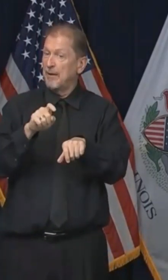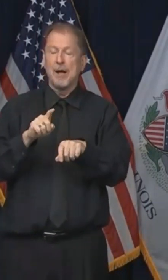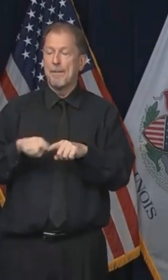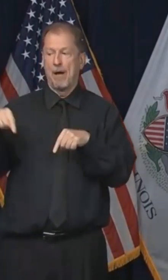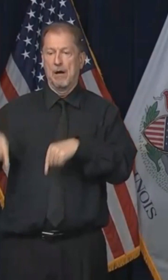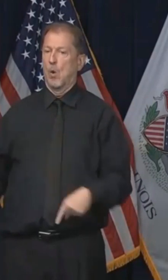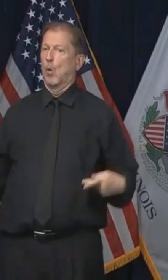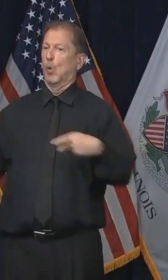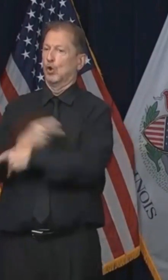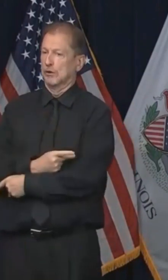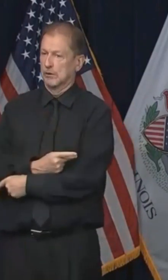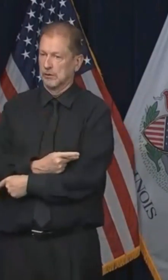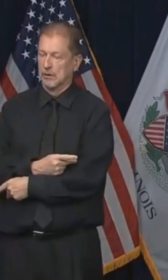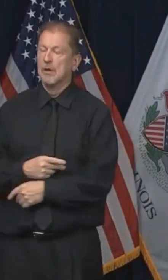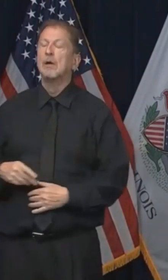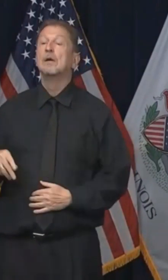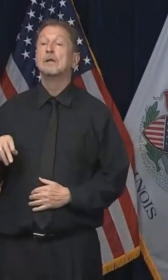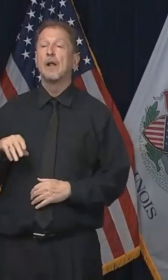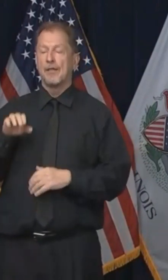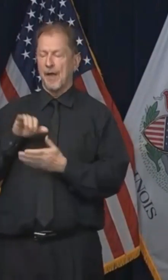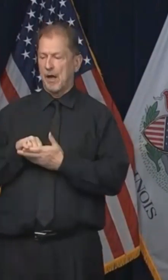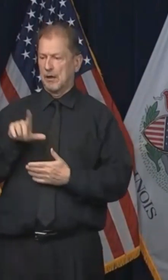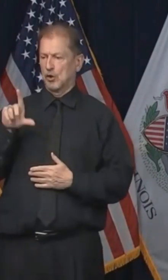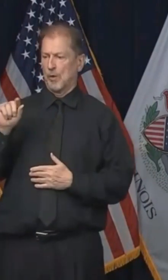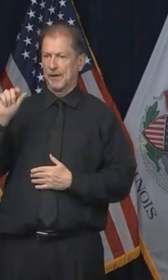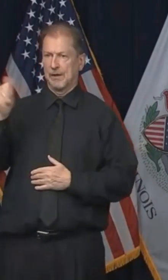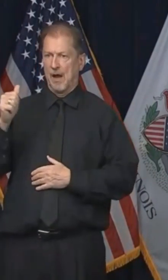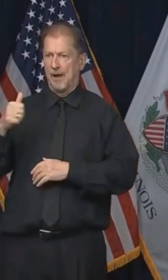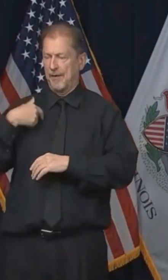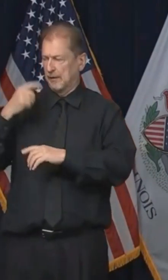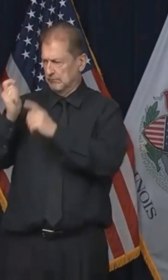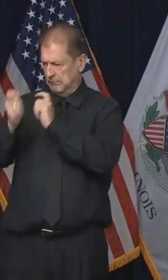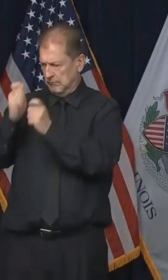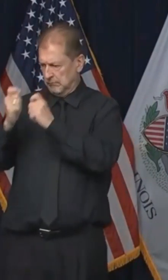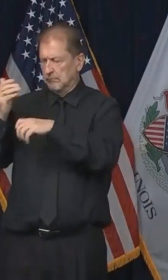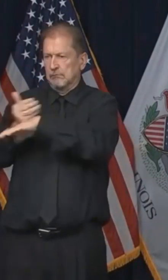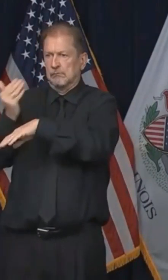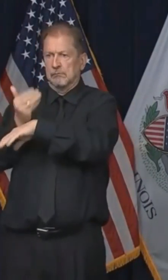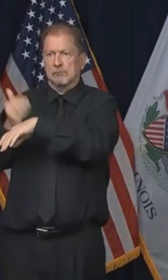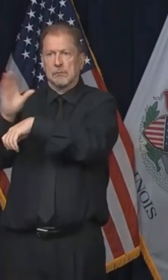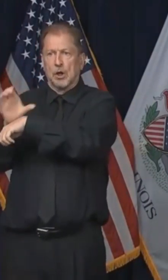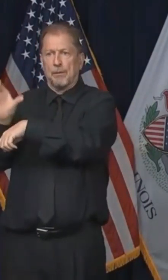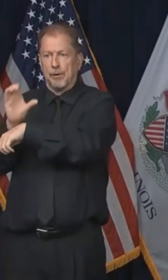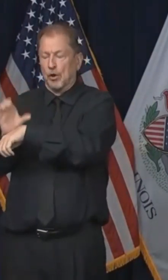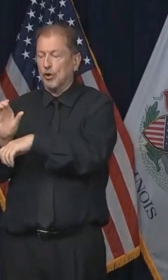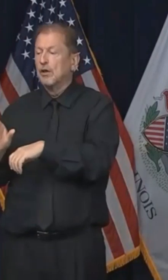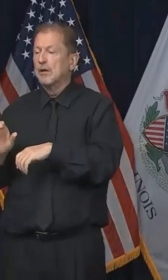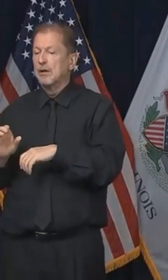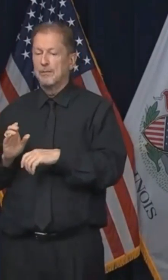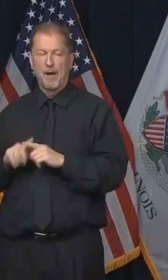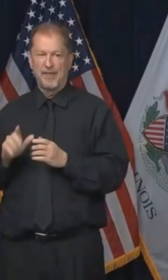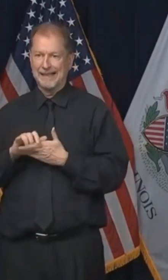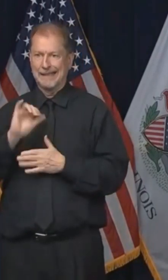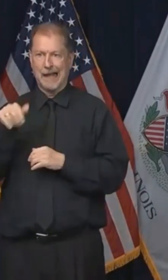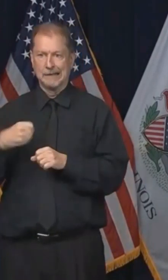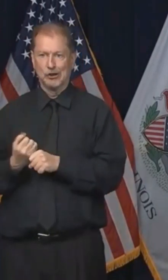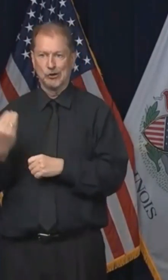in 2010. Now, you might think, well, gee, then shouldn't they be running properly? Well, it's now 10 years later. Not a lot of investment